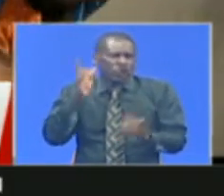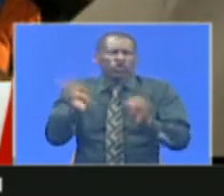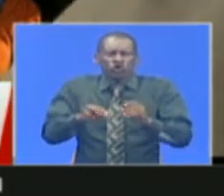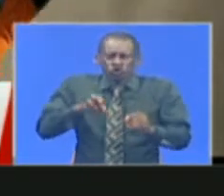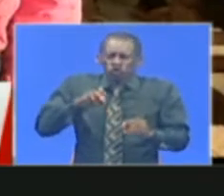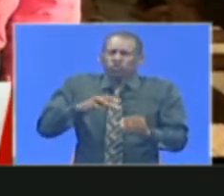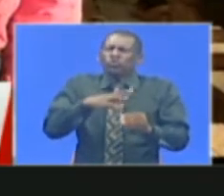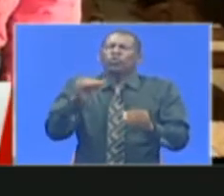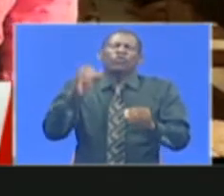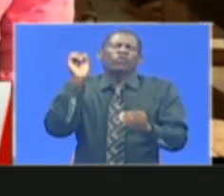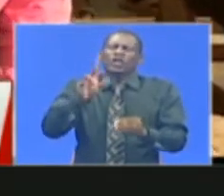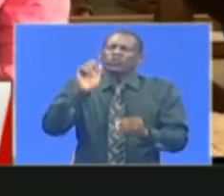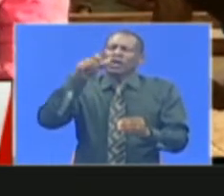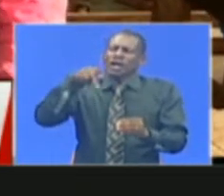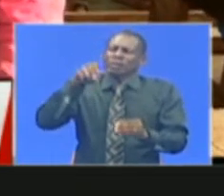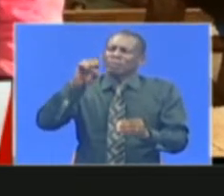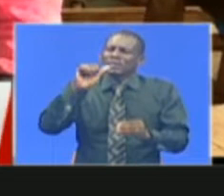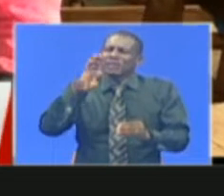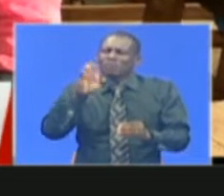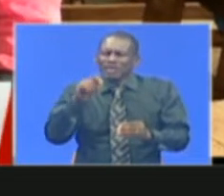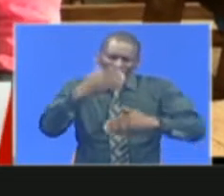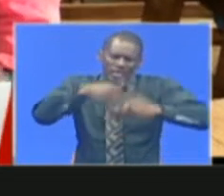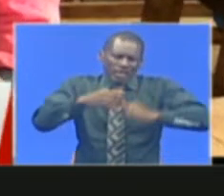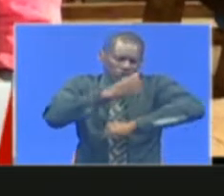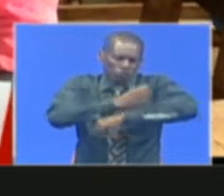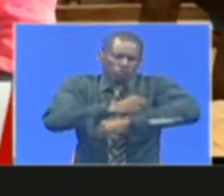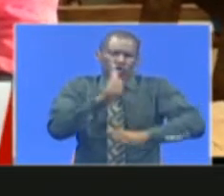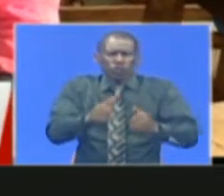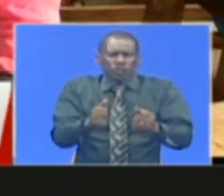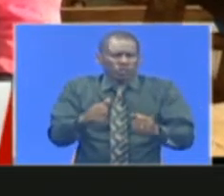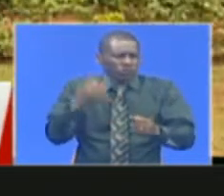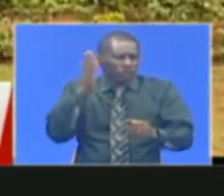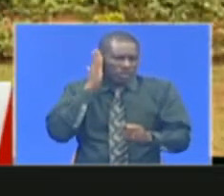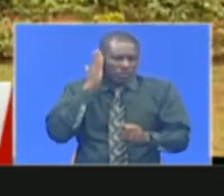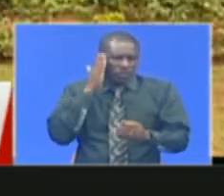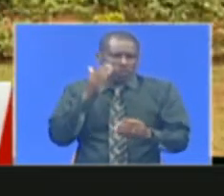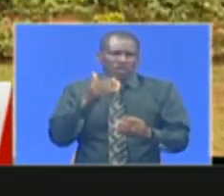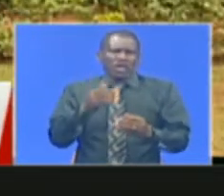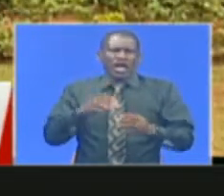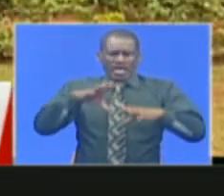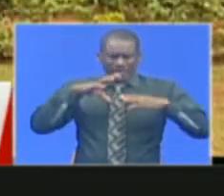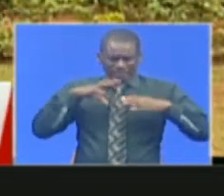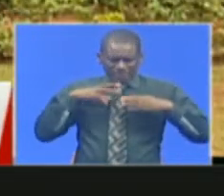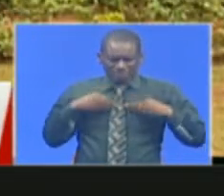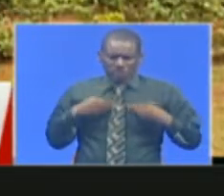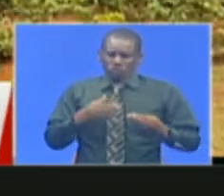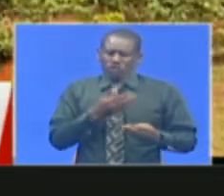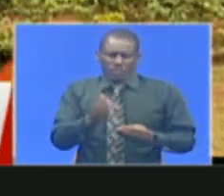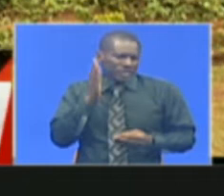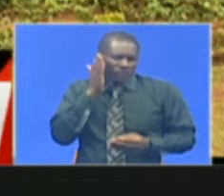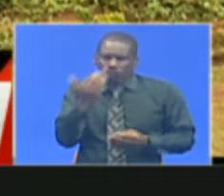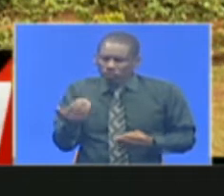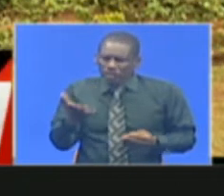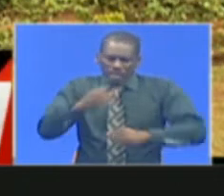the nearest school that can cater for their needs. I decided to have these children here in school because